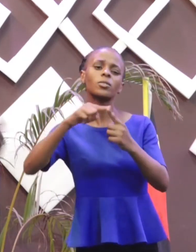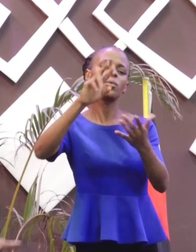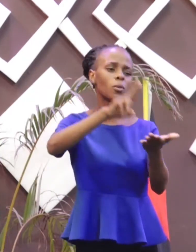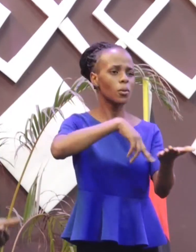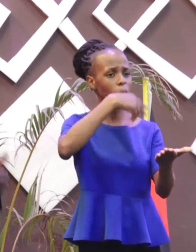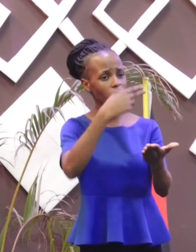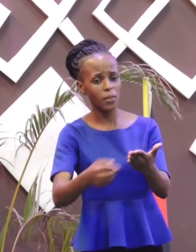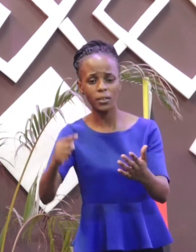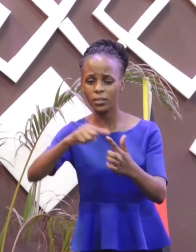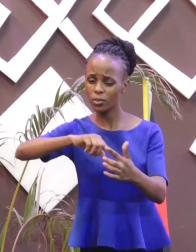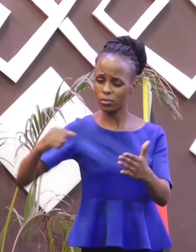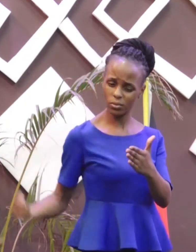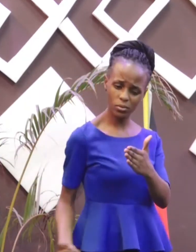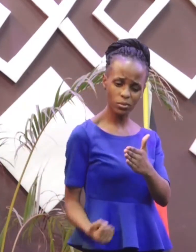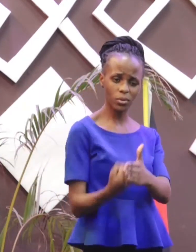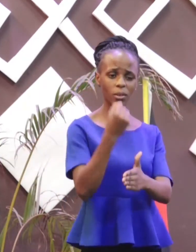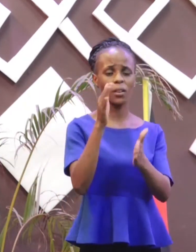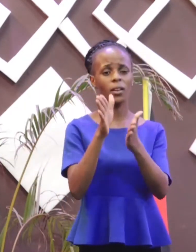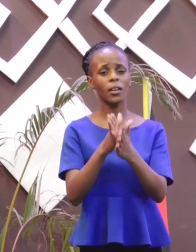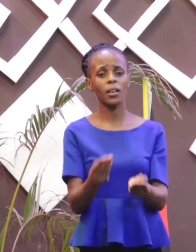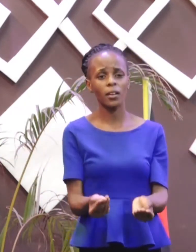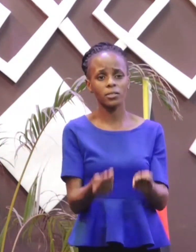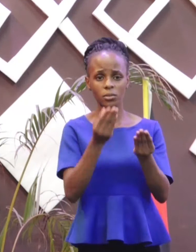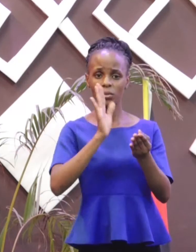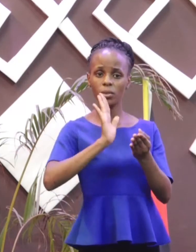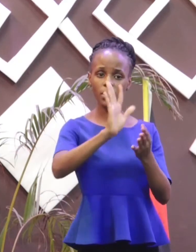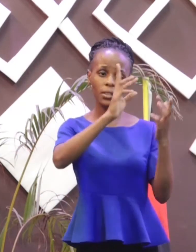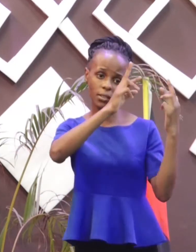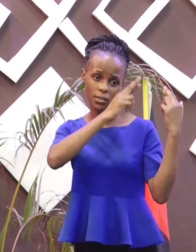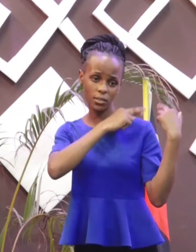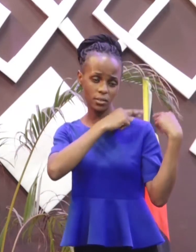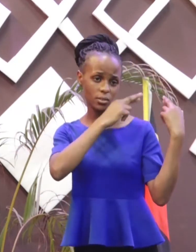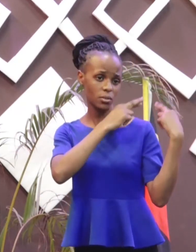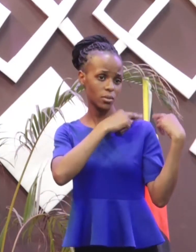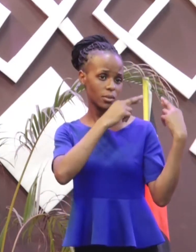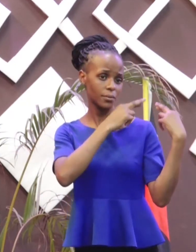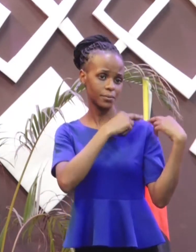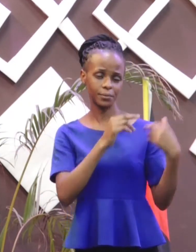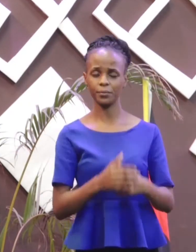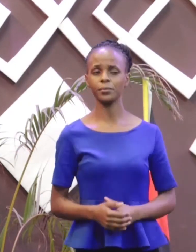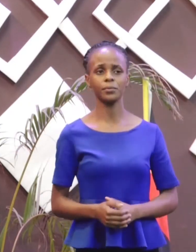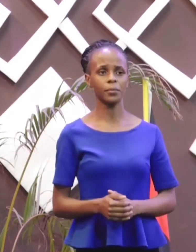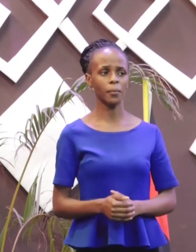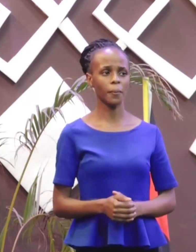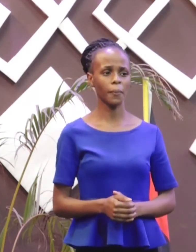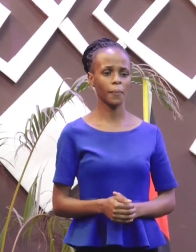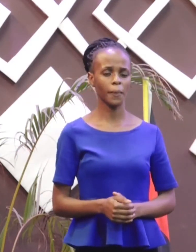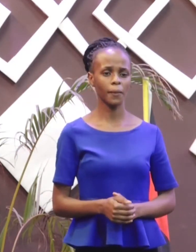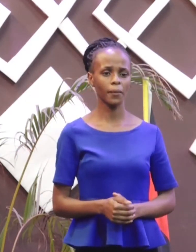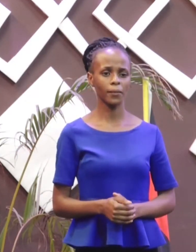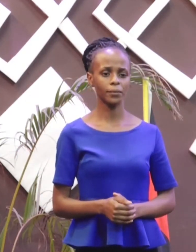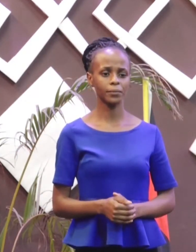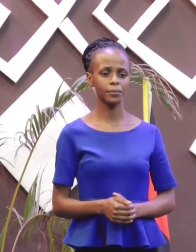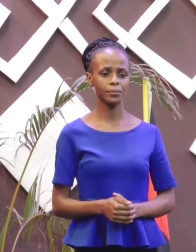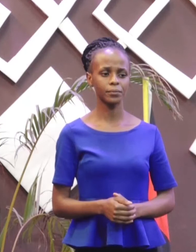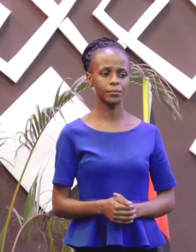and doing what he must do. Obo lyao ne yoswanga ye alabika naye yali ngaweddemu